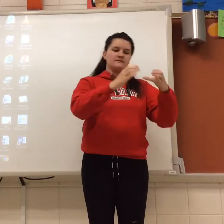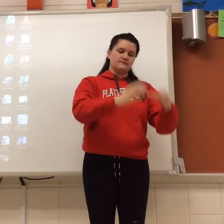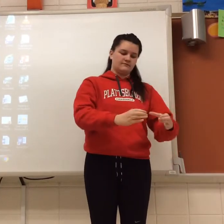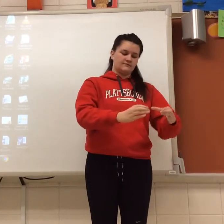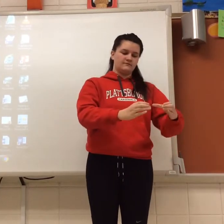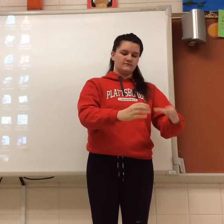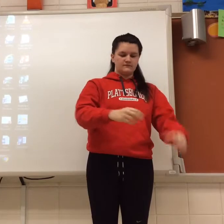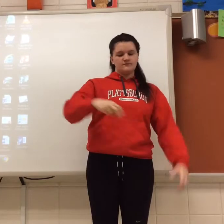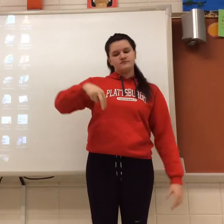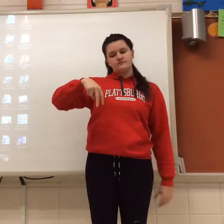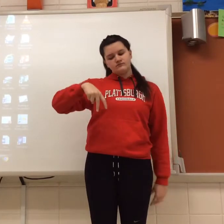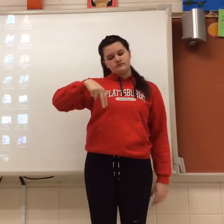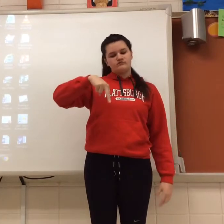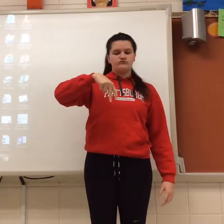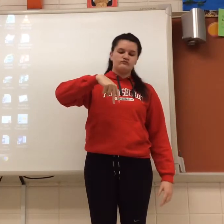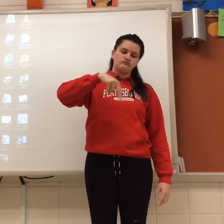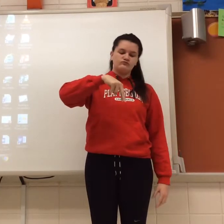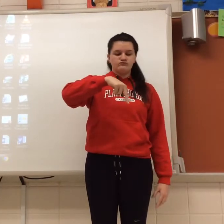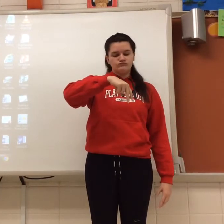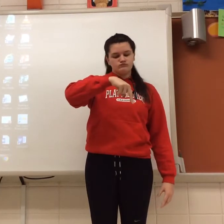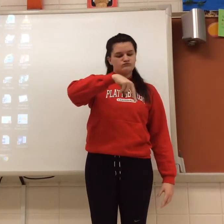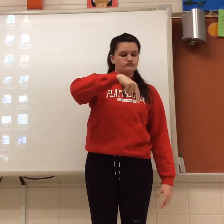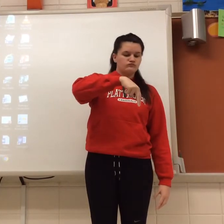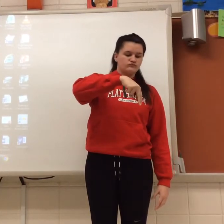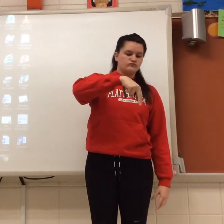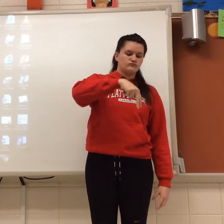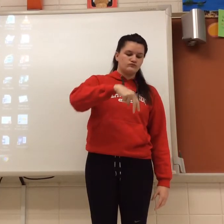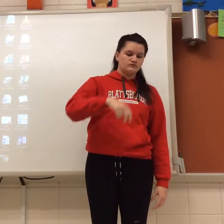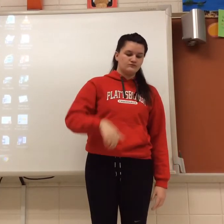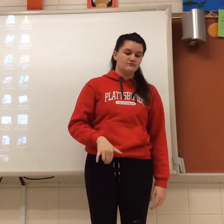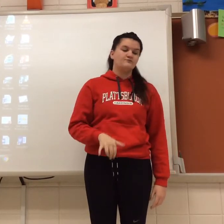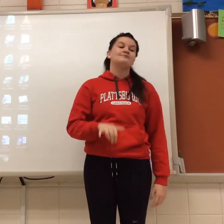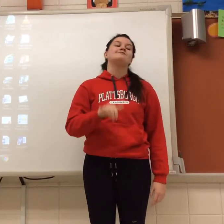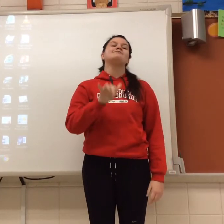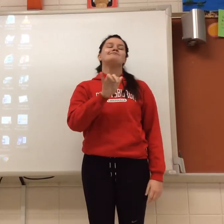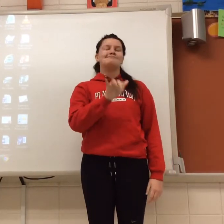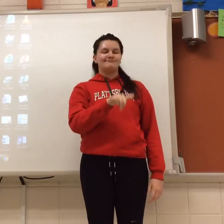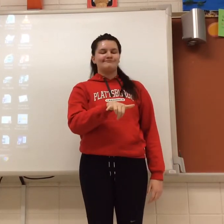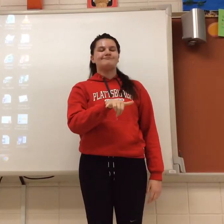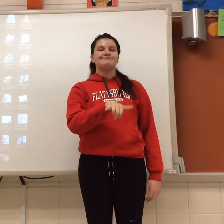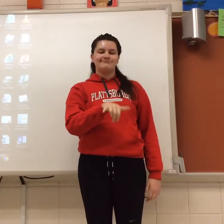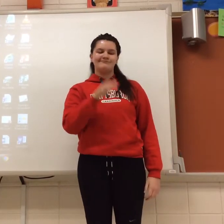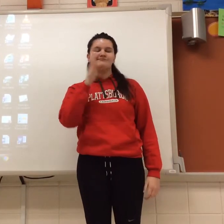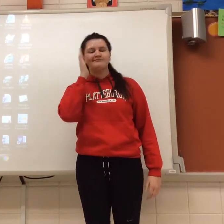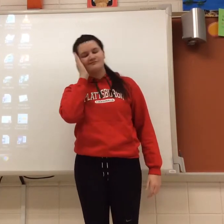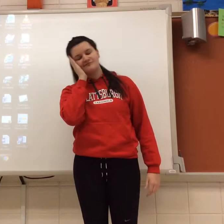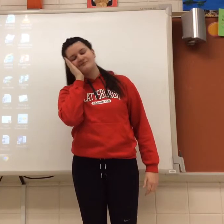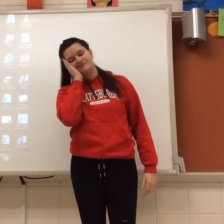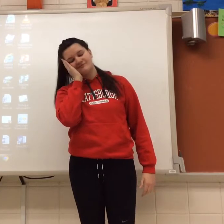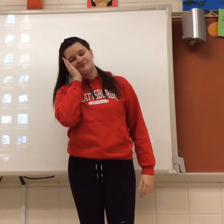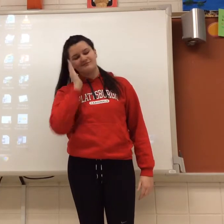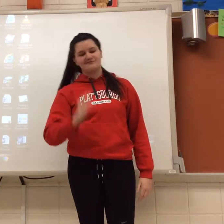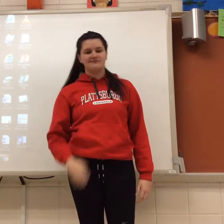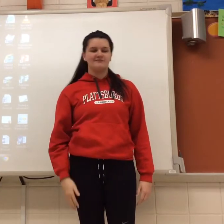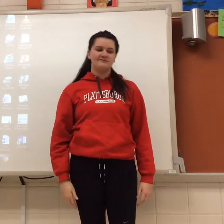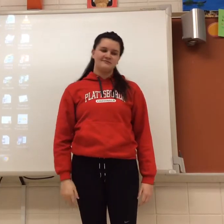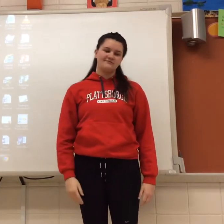He wandered around, admiring the furniture. "This must be a bed," he